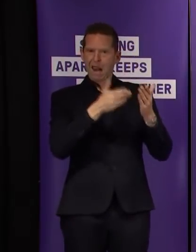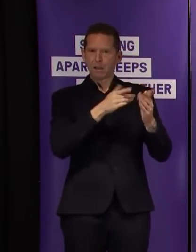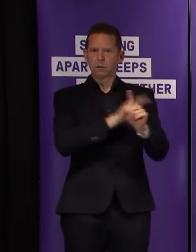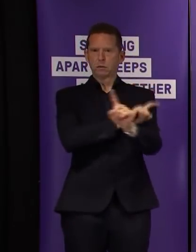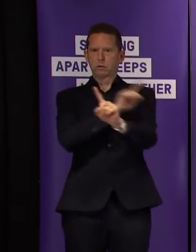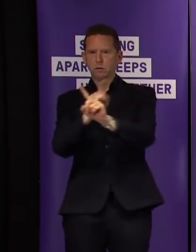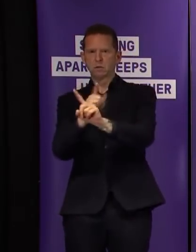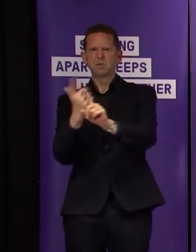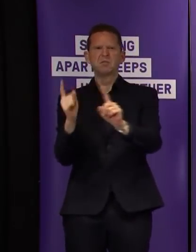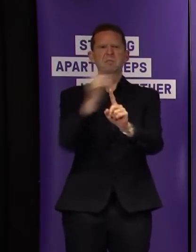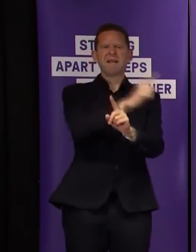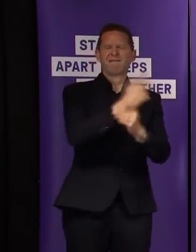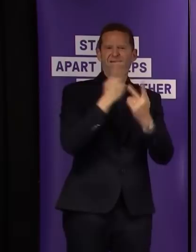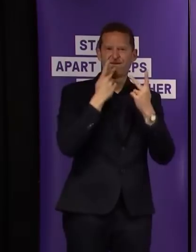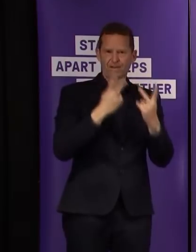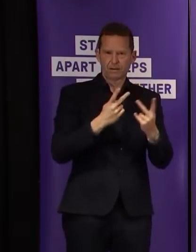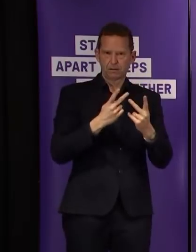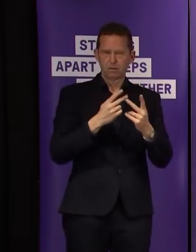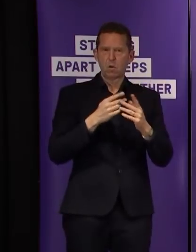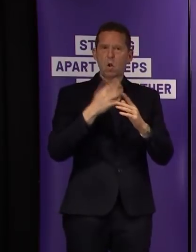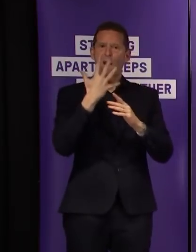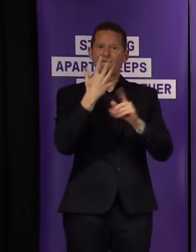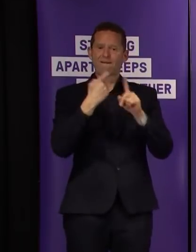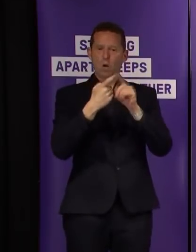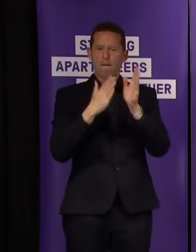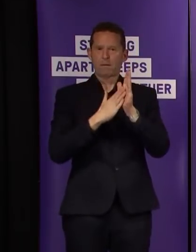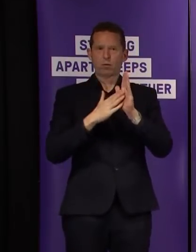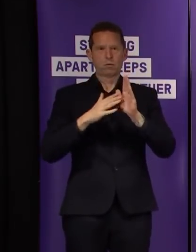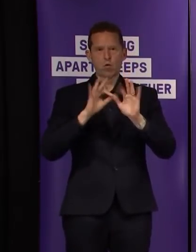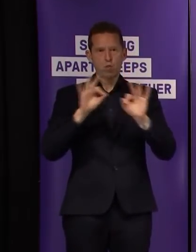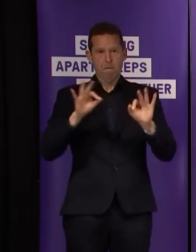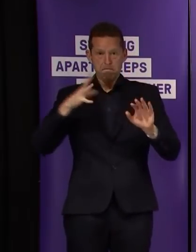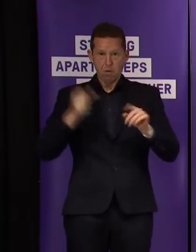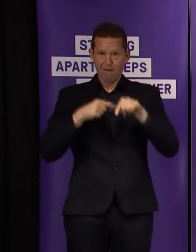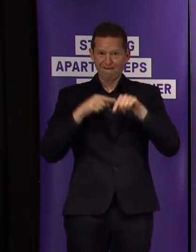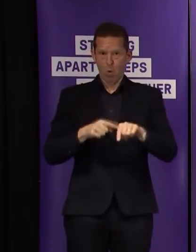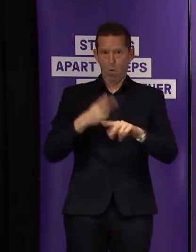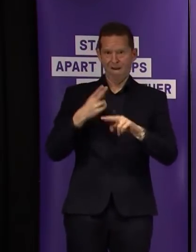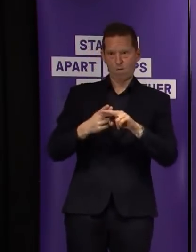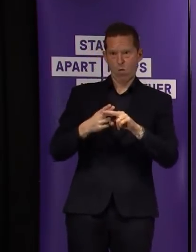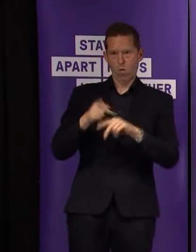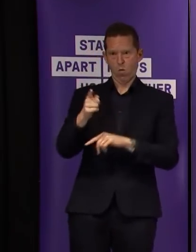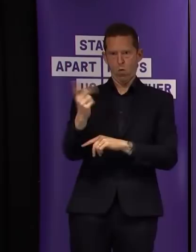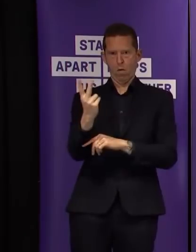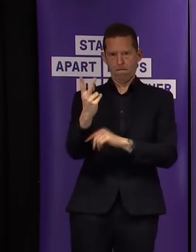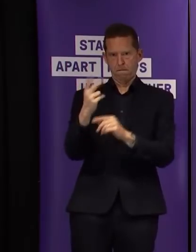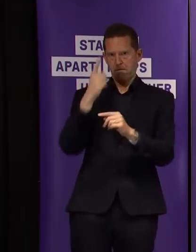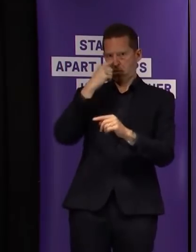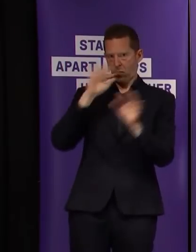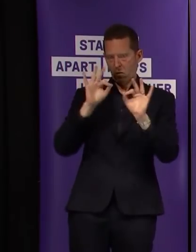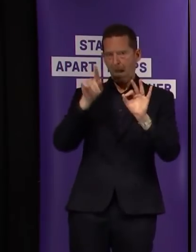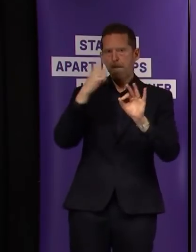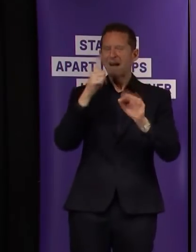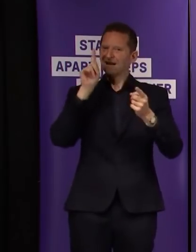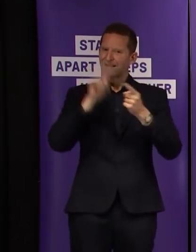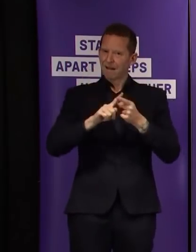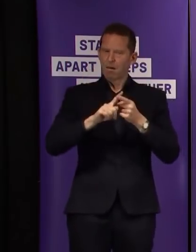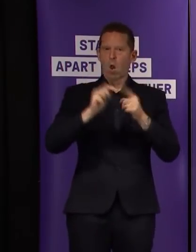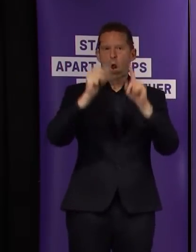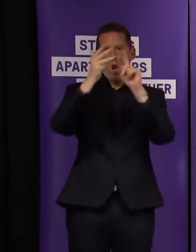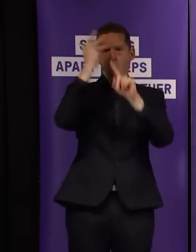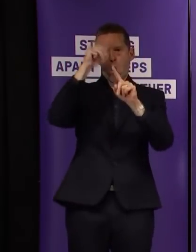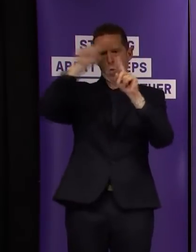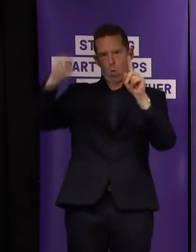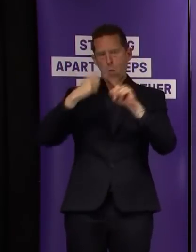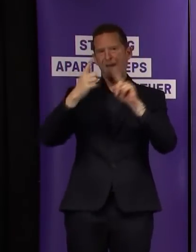each other. The 5 kilometre rule will not apply, but the curfew will. So it is essentially extending those arrangements for